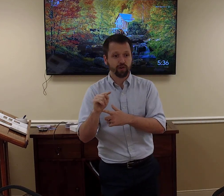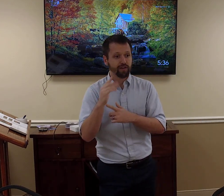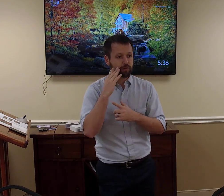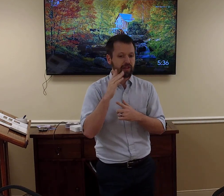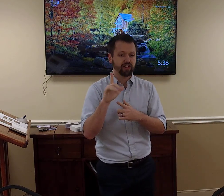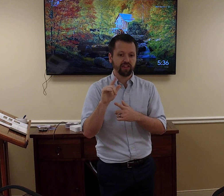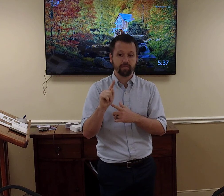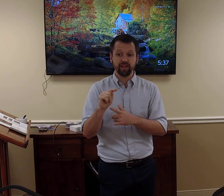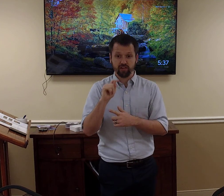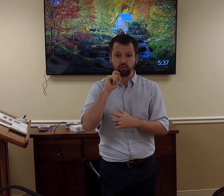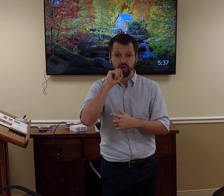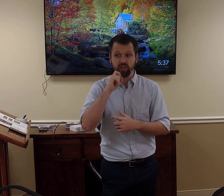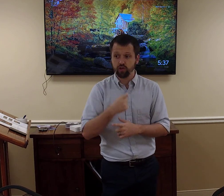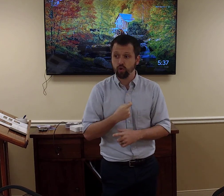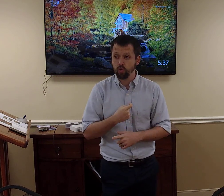not familiar, lit means it's really cool.